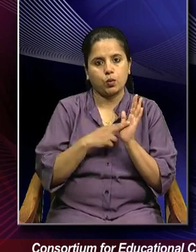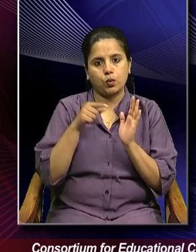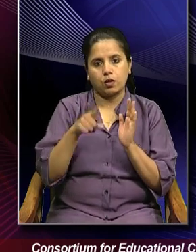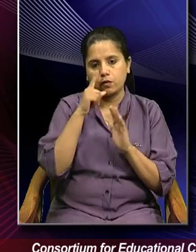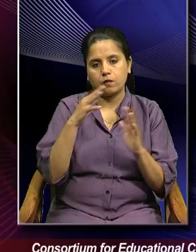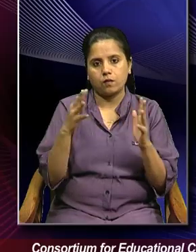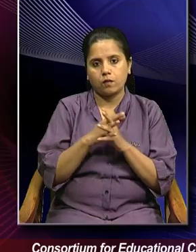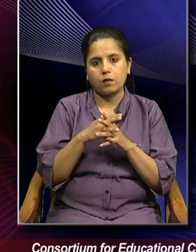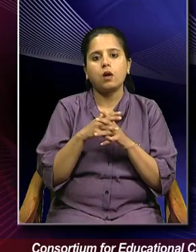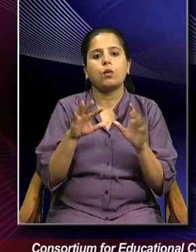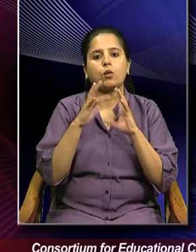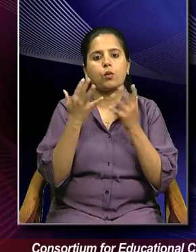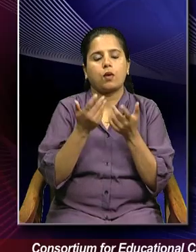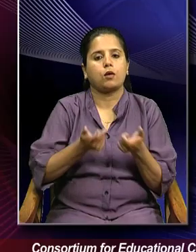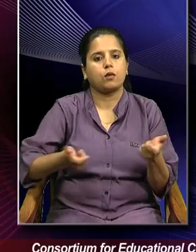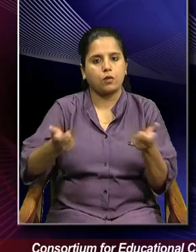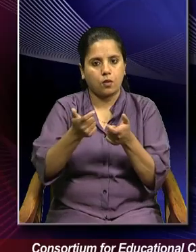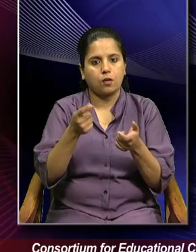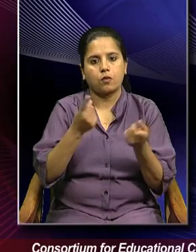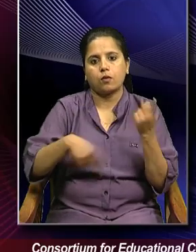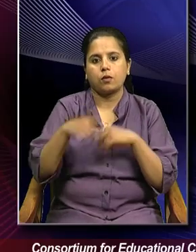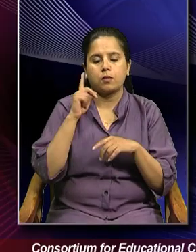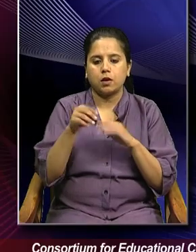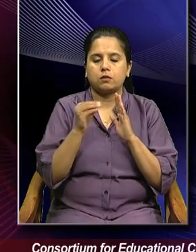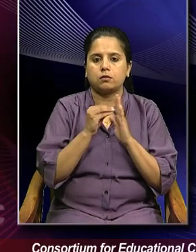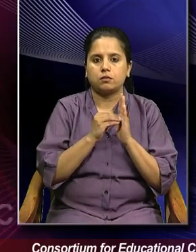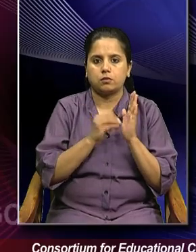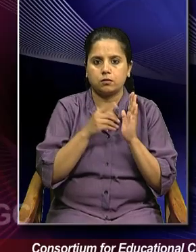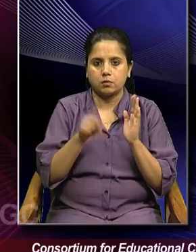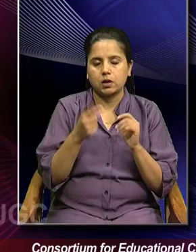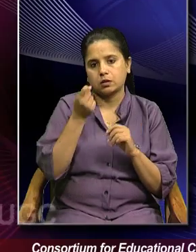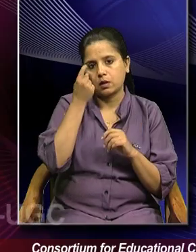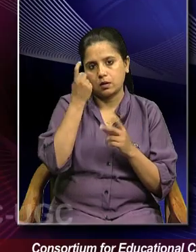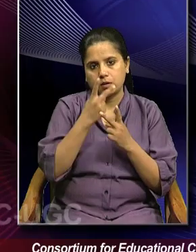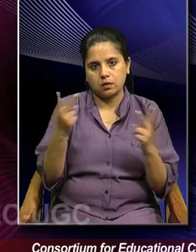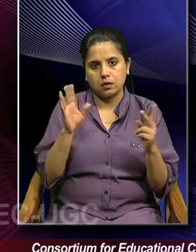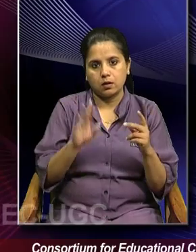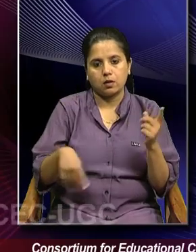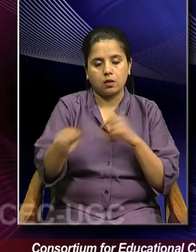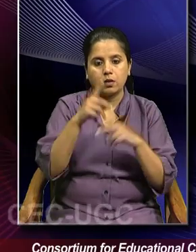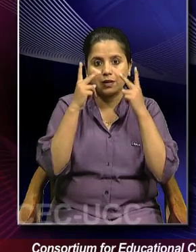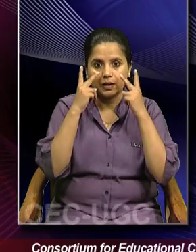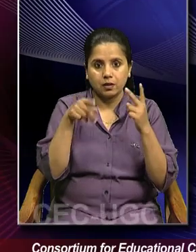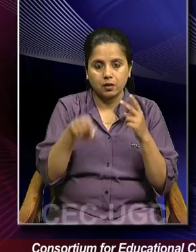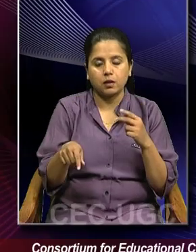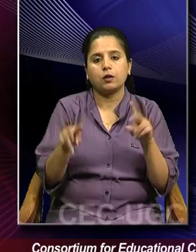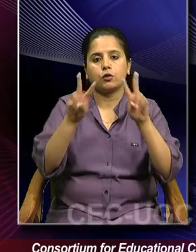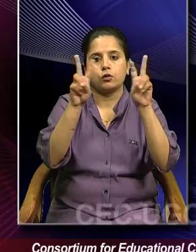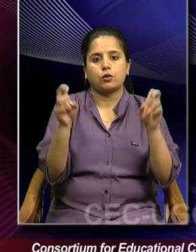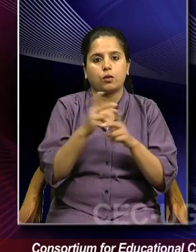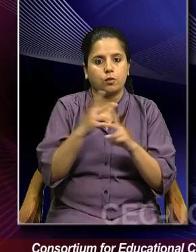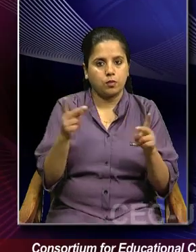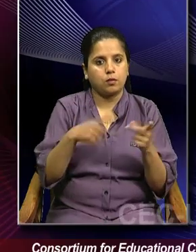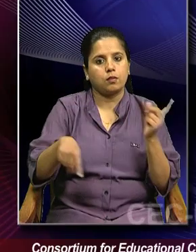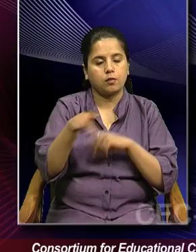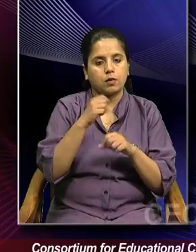Women World Conferences, we shall also map down, understand the trajectory of issues of gender and